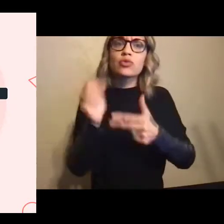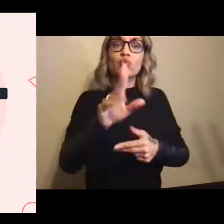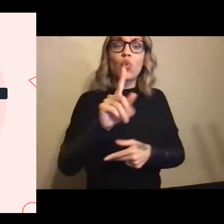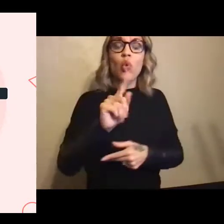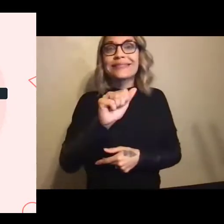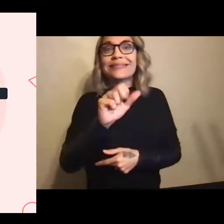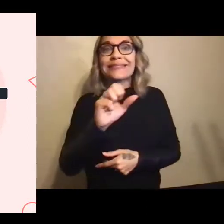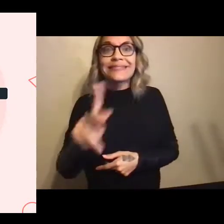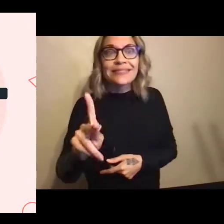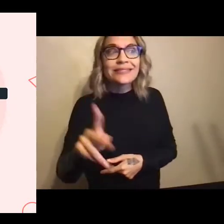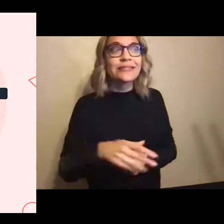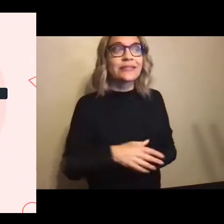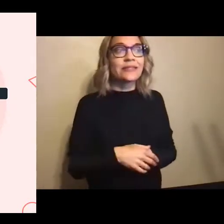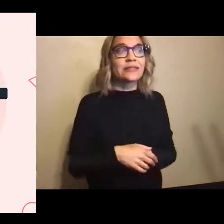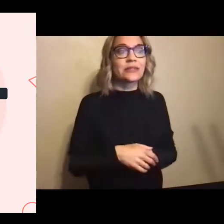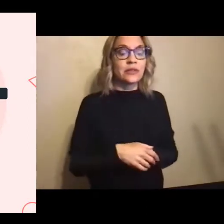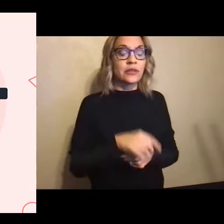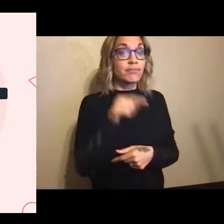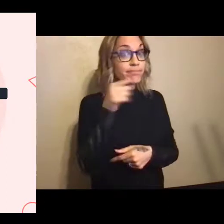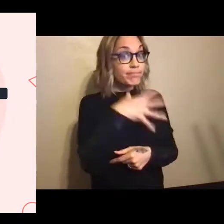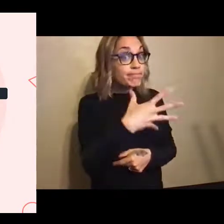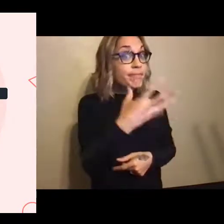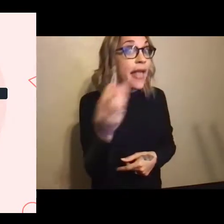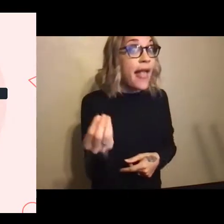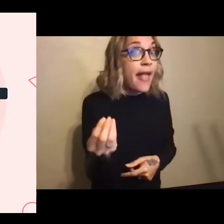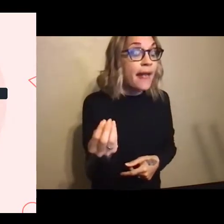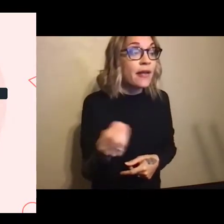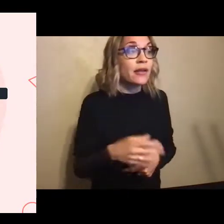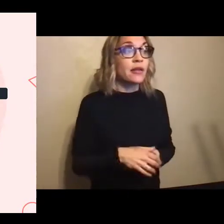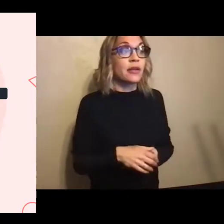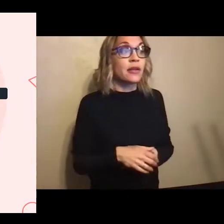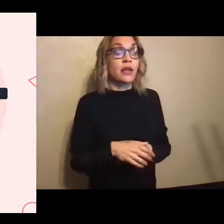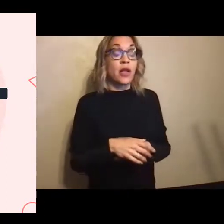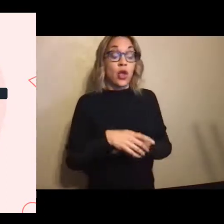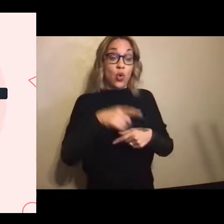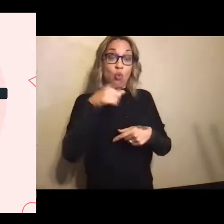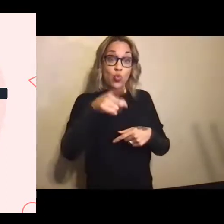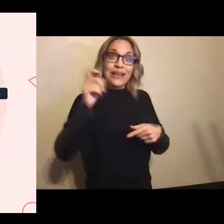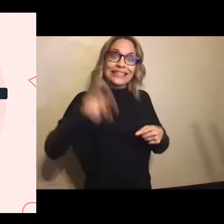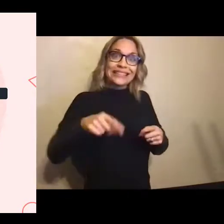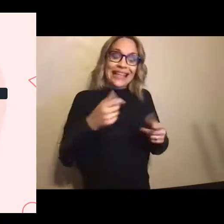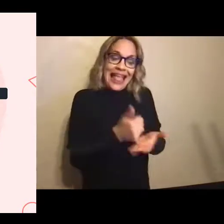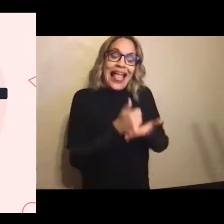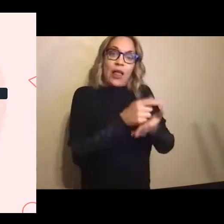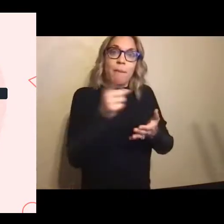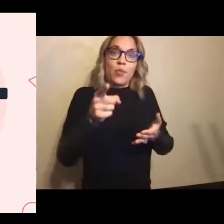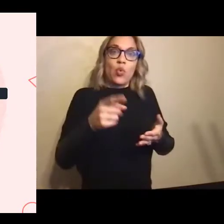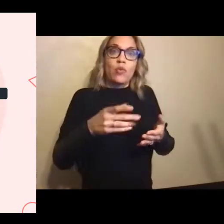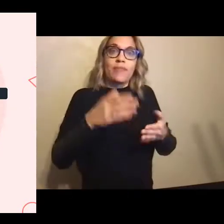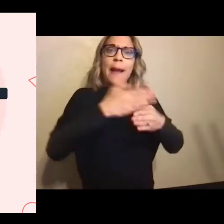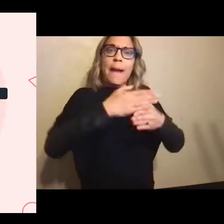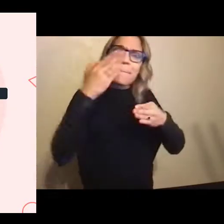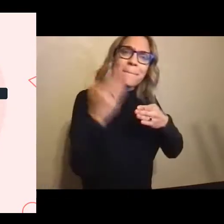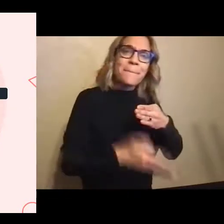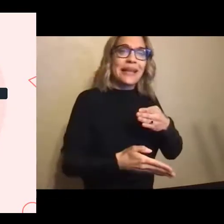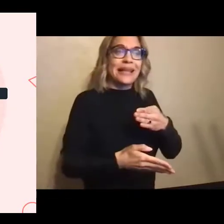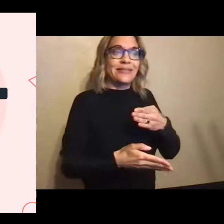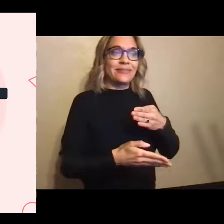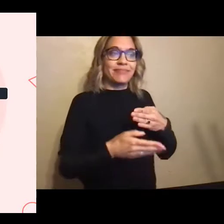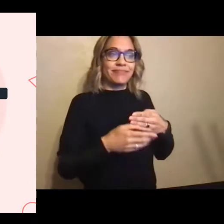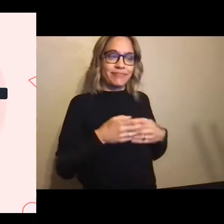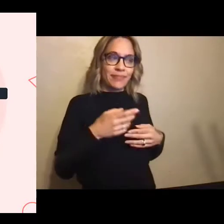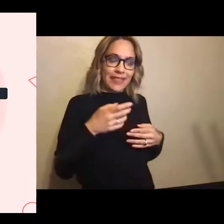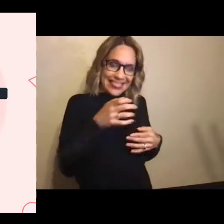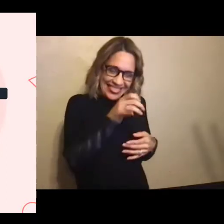a systematic prioritization of tasks and competing demands to complete the most important